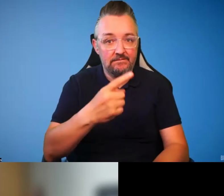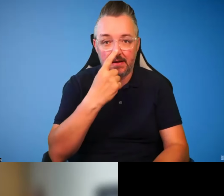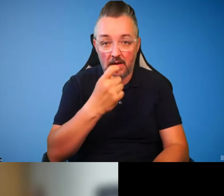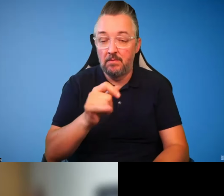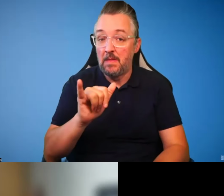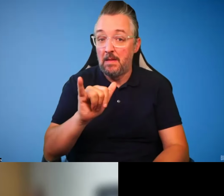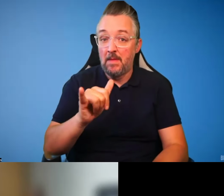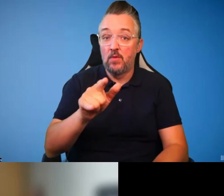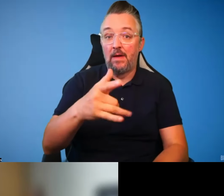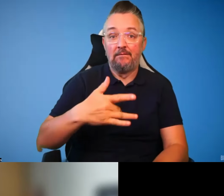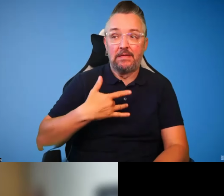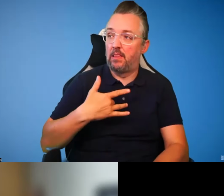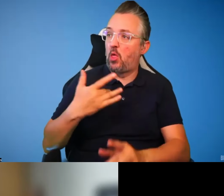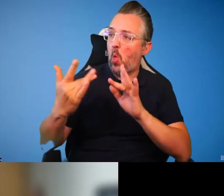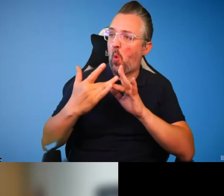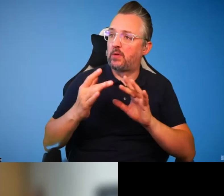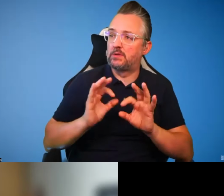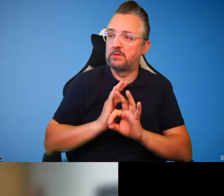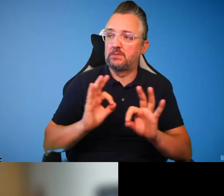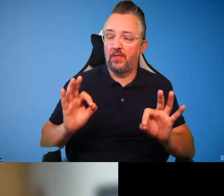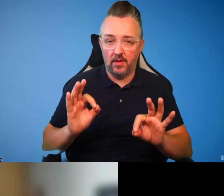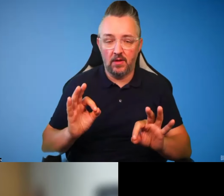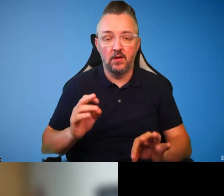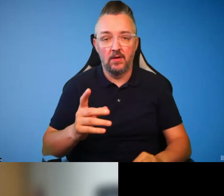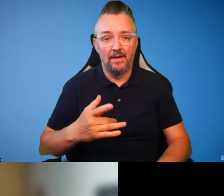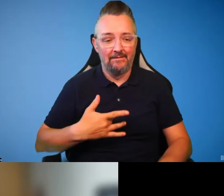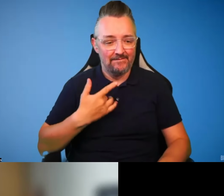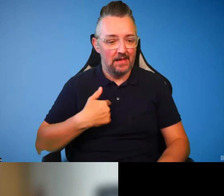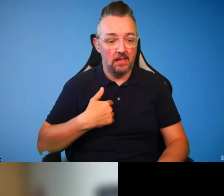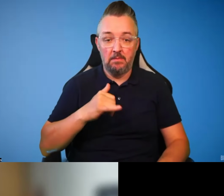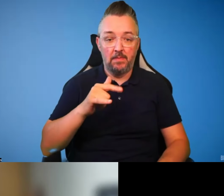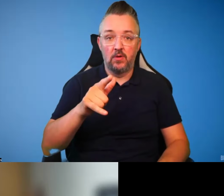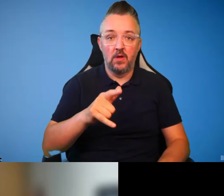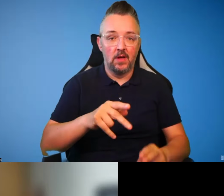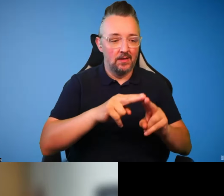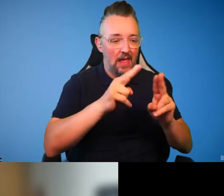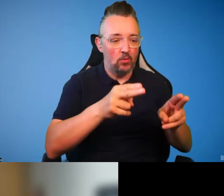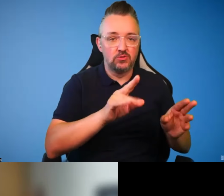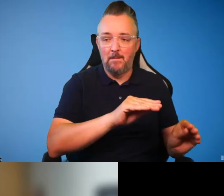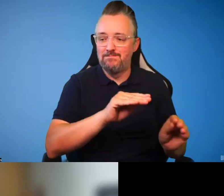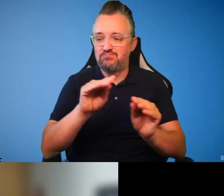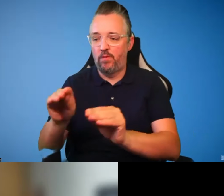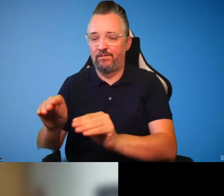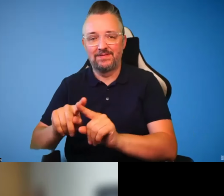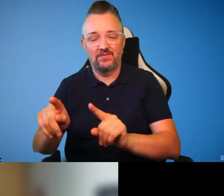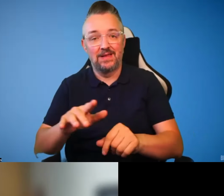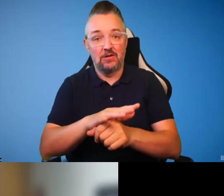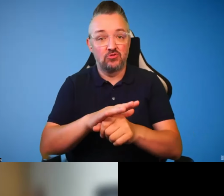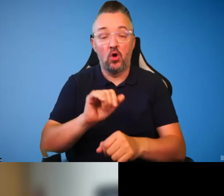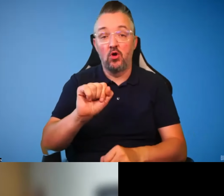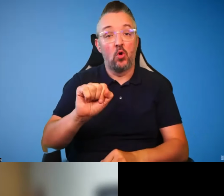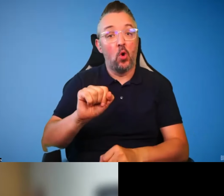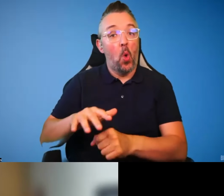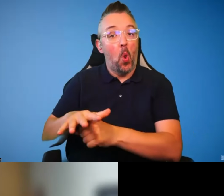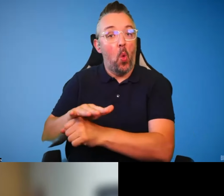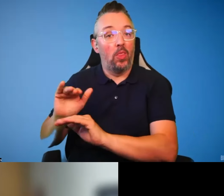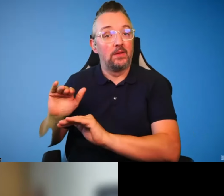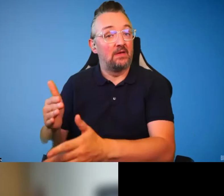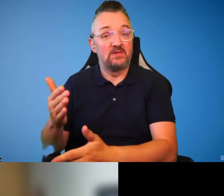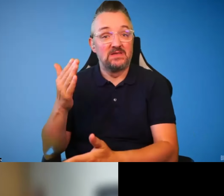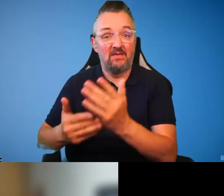feel that you've not been contacted, or particularly if you've moved areas, or you've never used your local service because you've